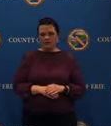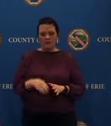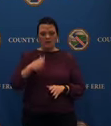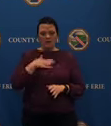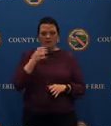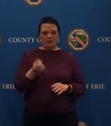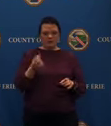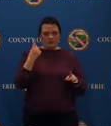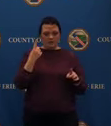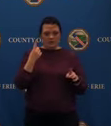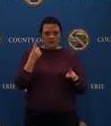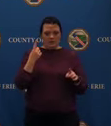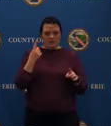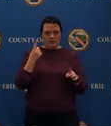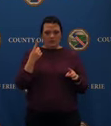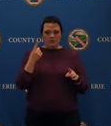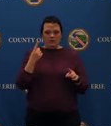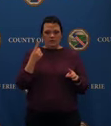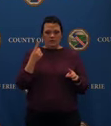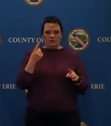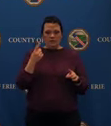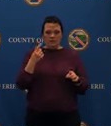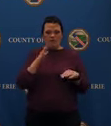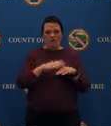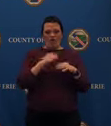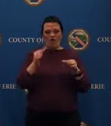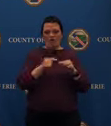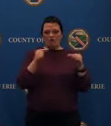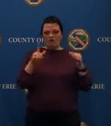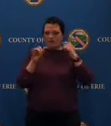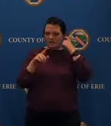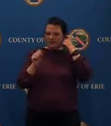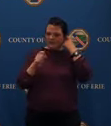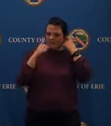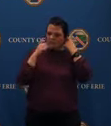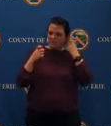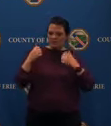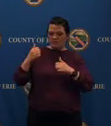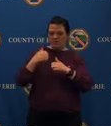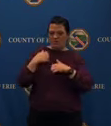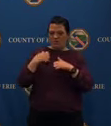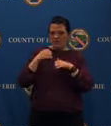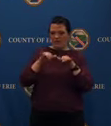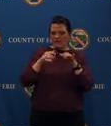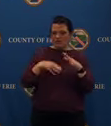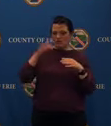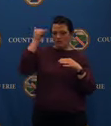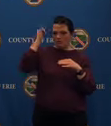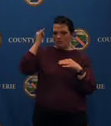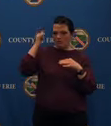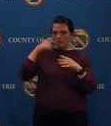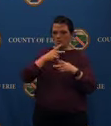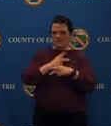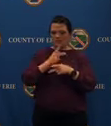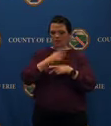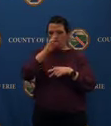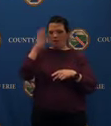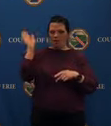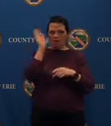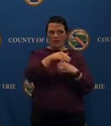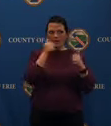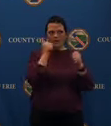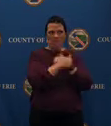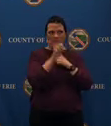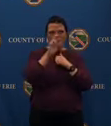My understanding is along the Great Lakes, because the Army Corps of Engineers in Buffalo handles basically all the way to